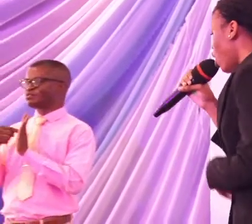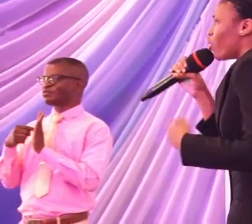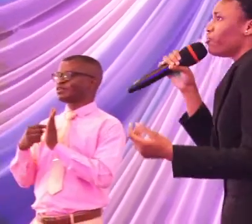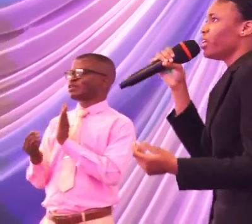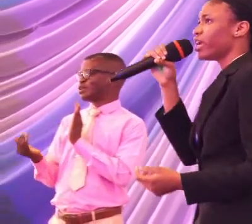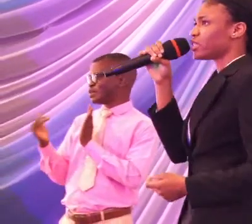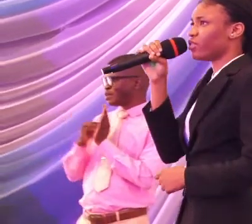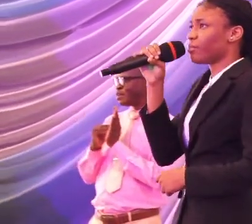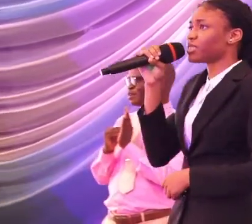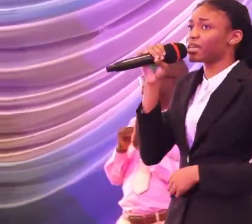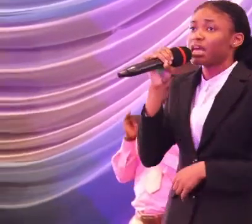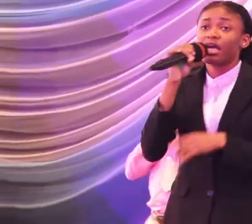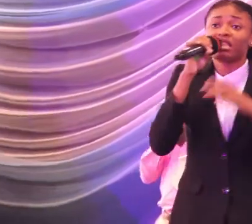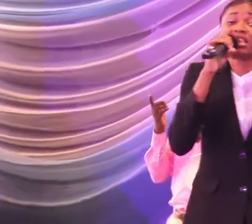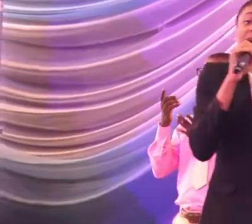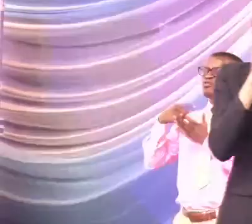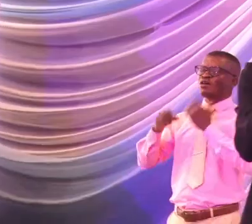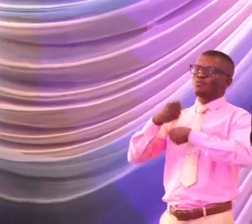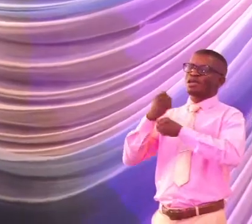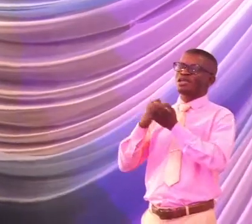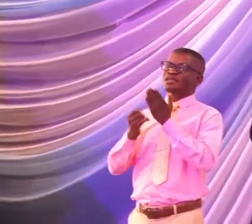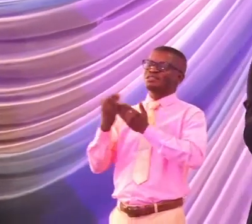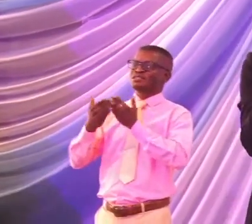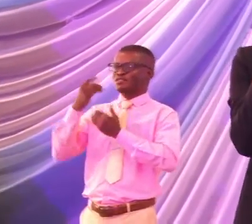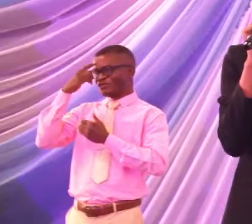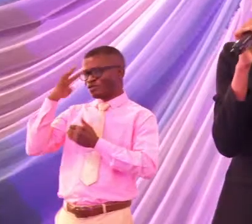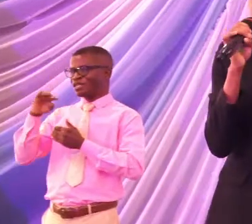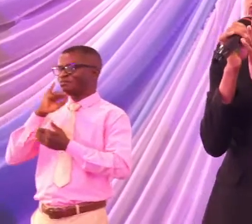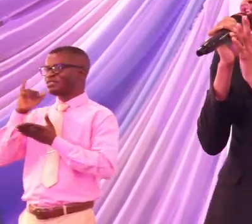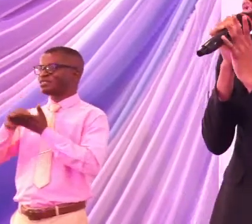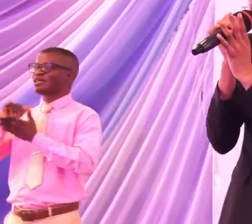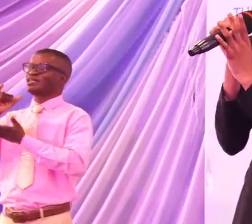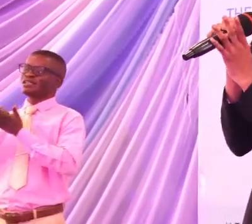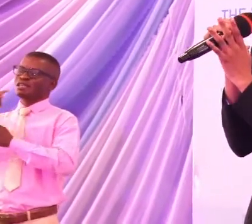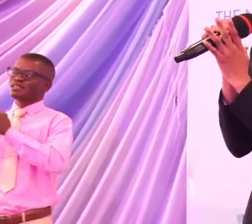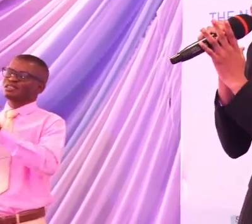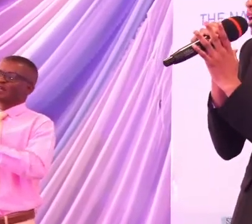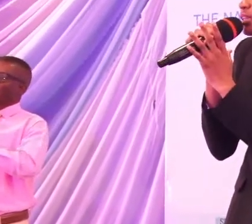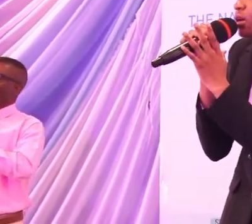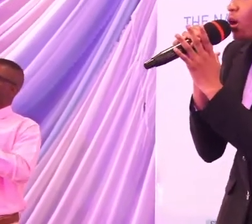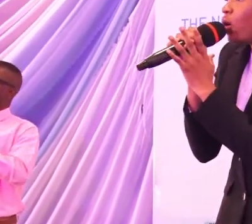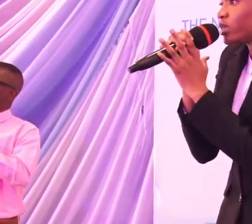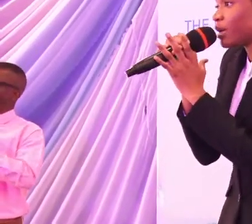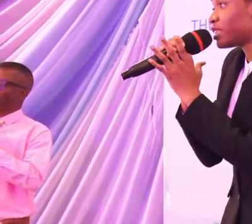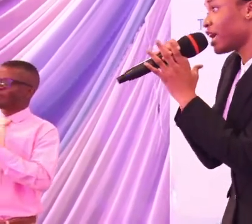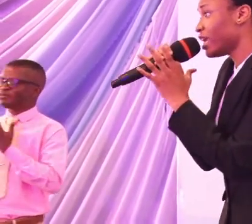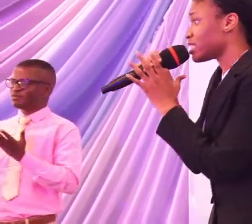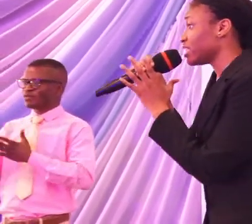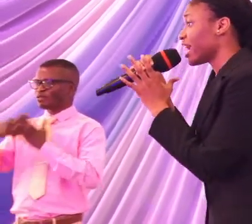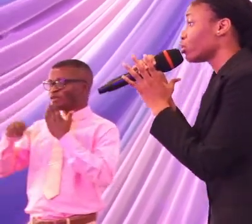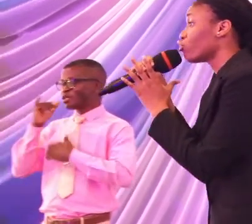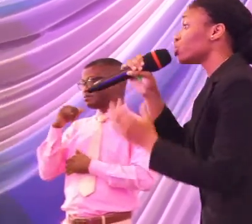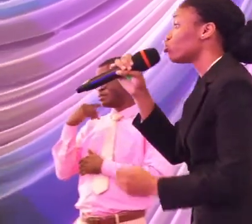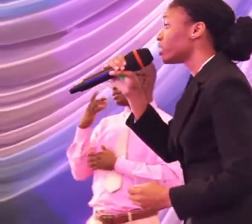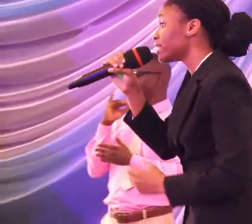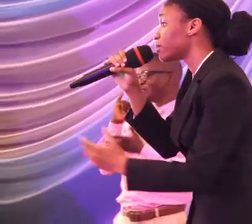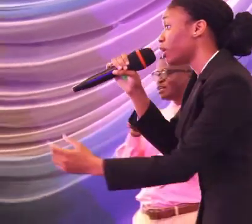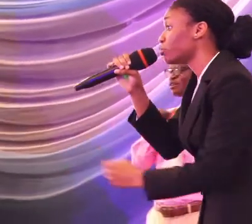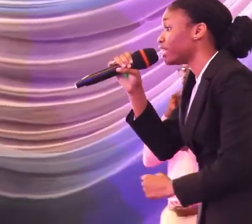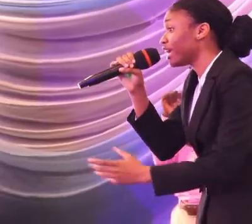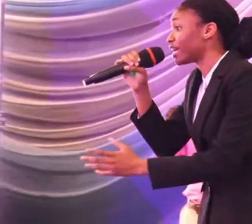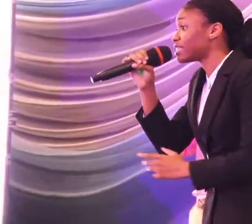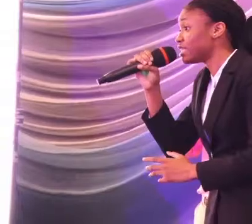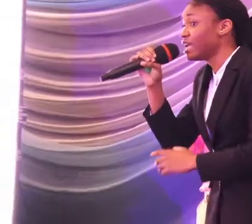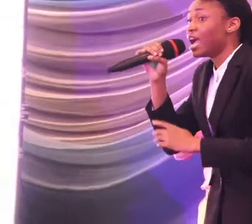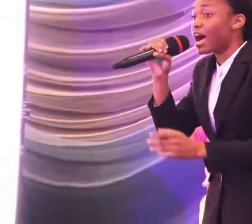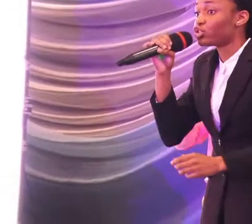more convenient for them is that this form of recruitment is not geographically constrained. What I'm saying is that they are not restricted to people